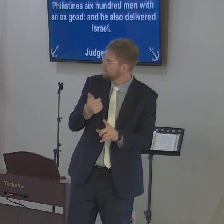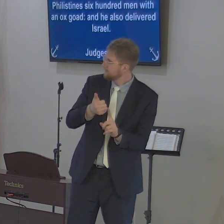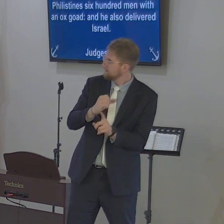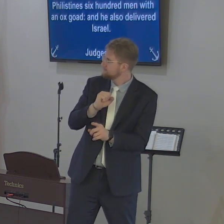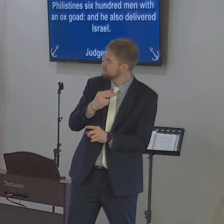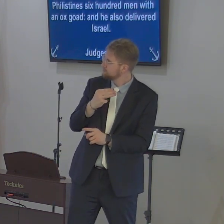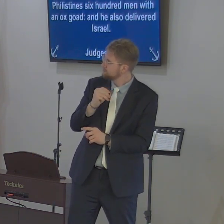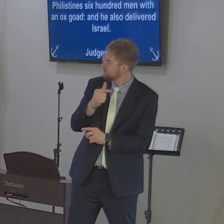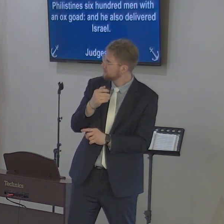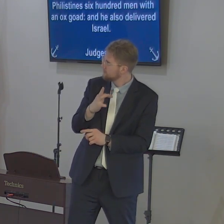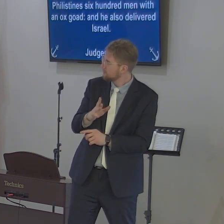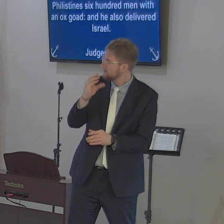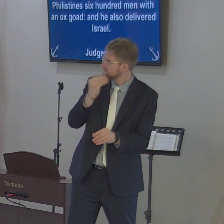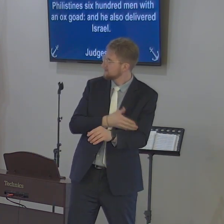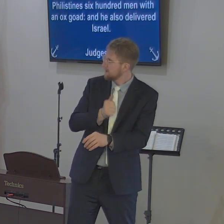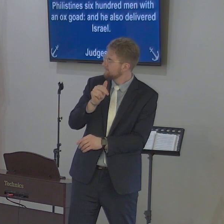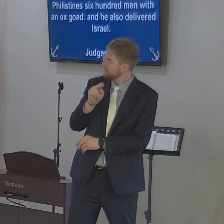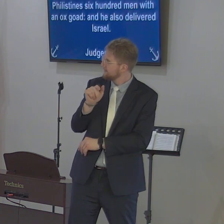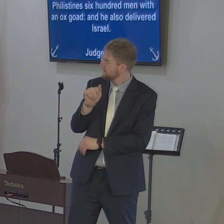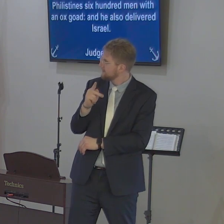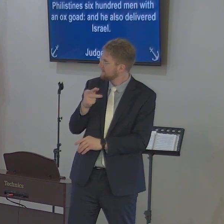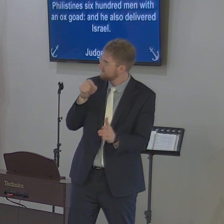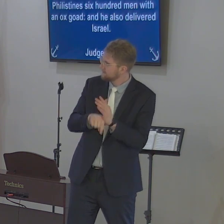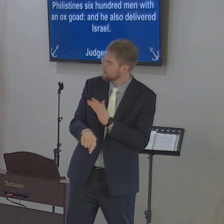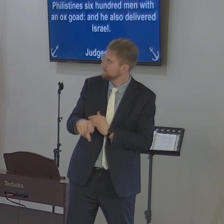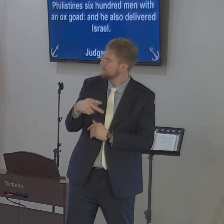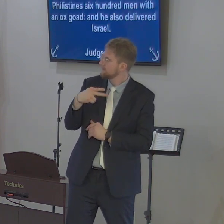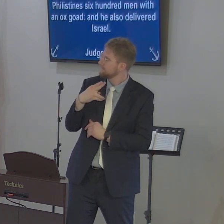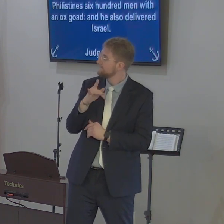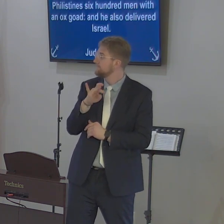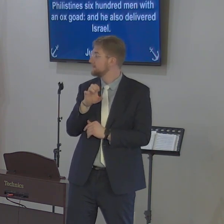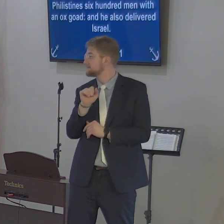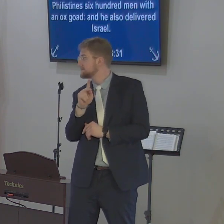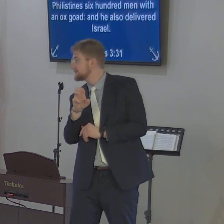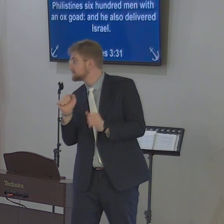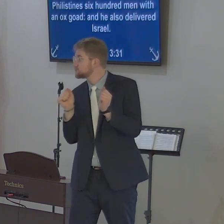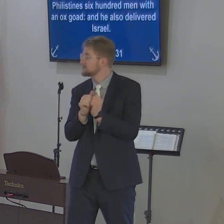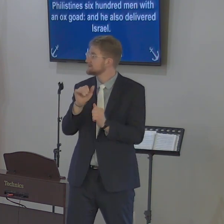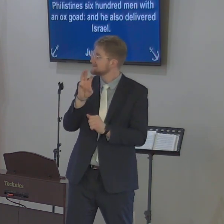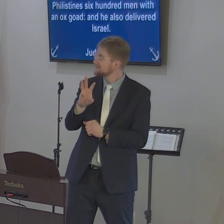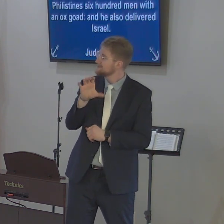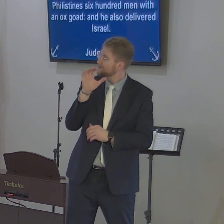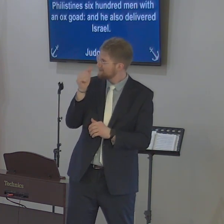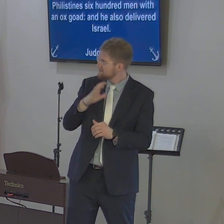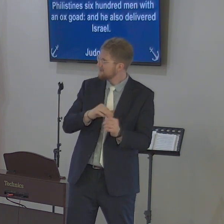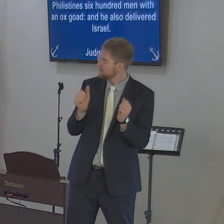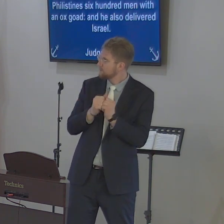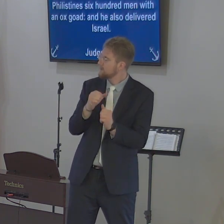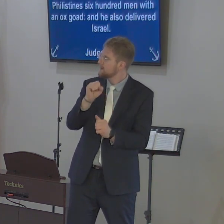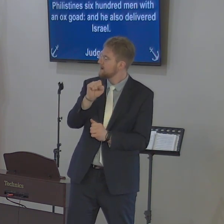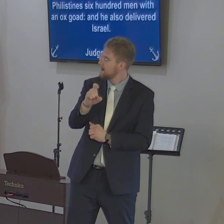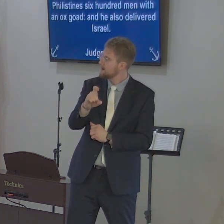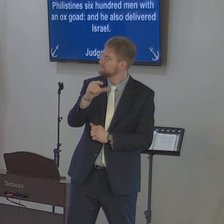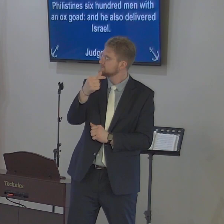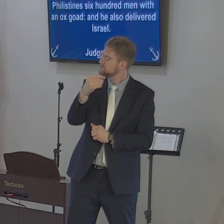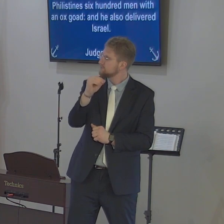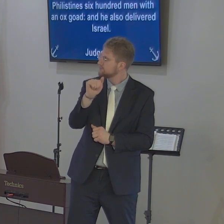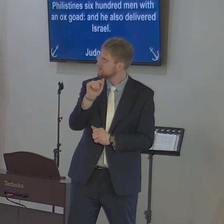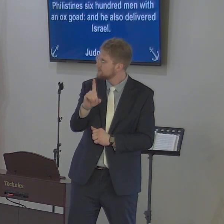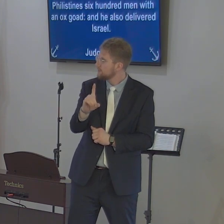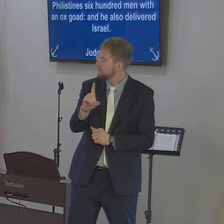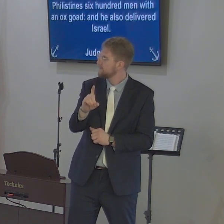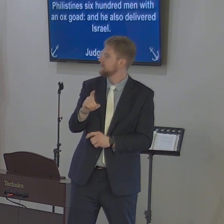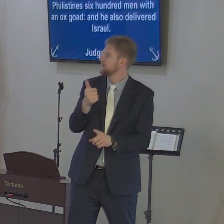of Anath, which slew the Philistines 600 men with an ox goad, and he delivered Israel. An ox goad is a